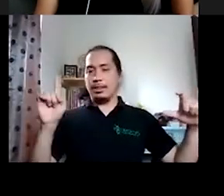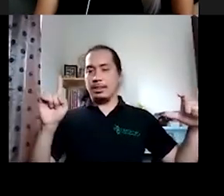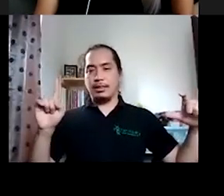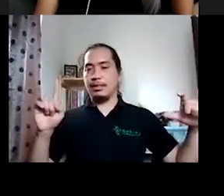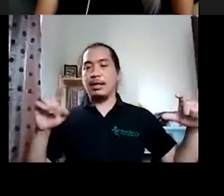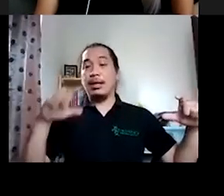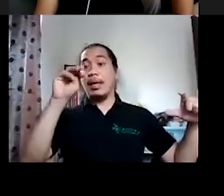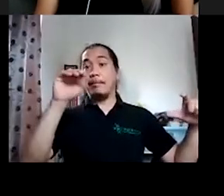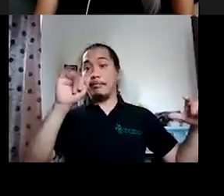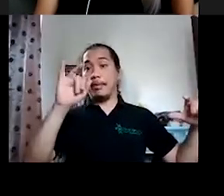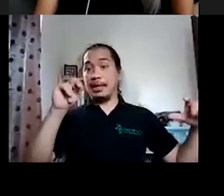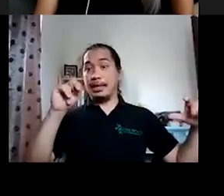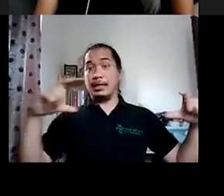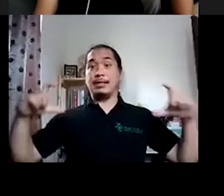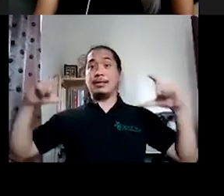clause,